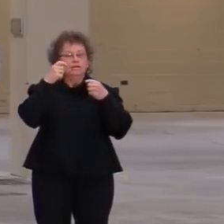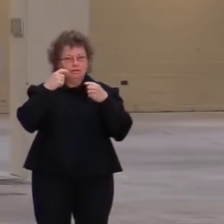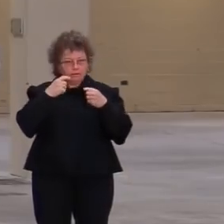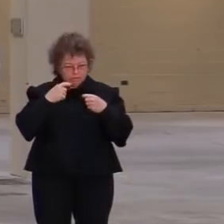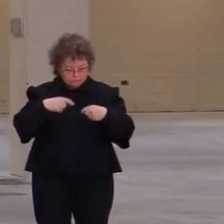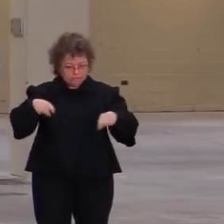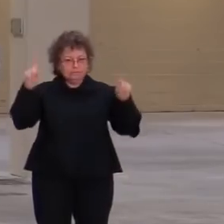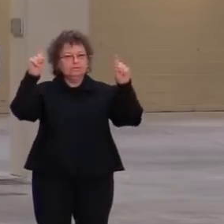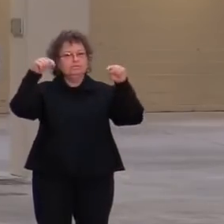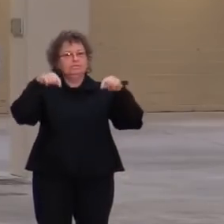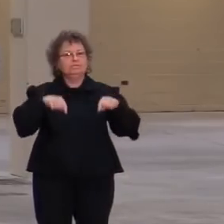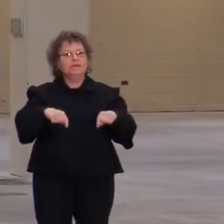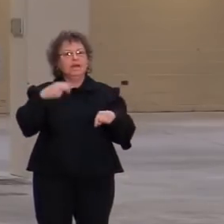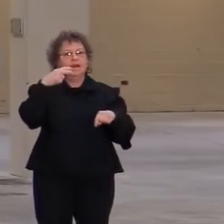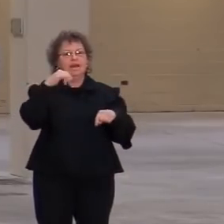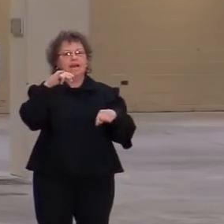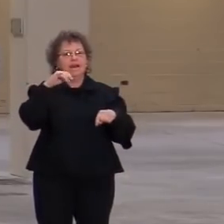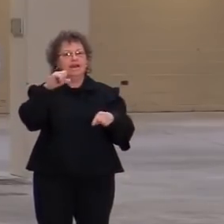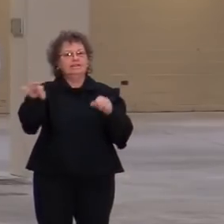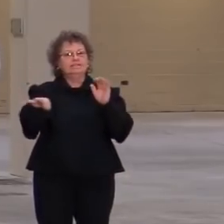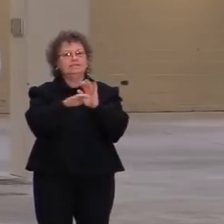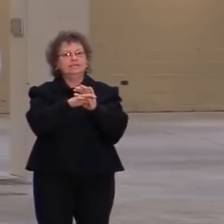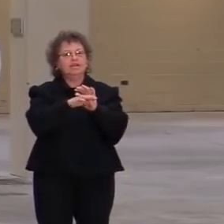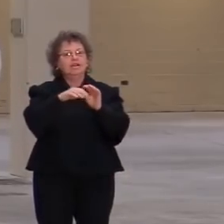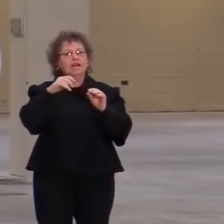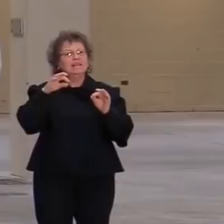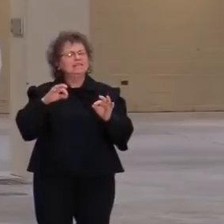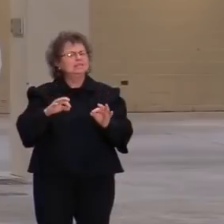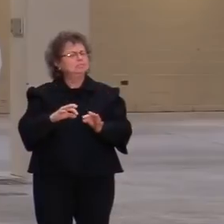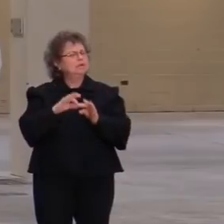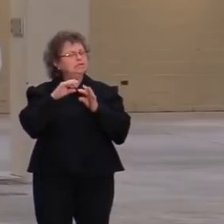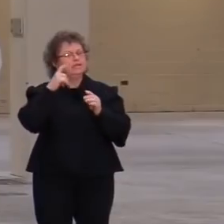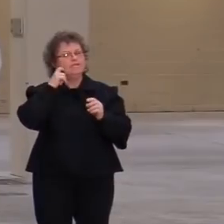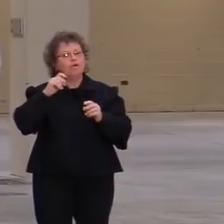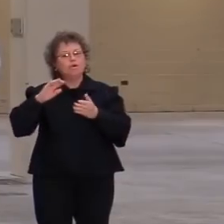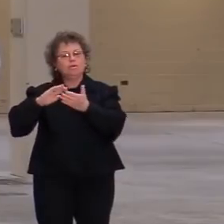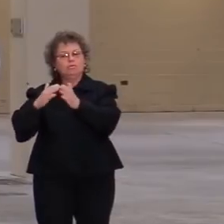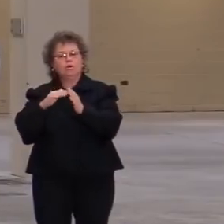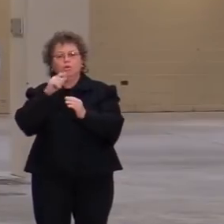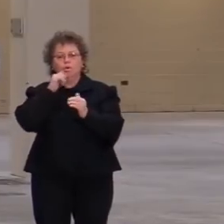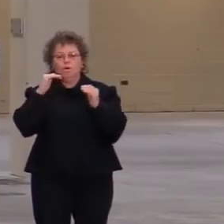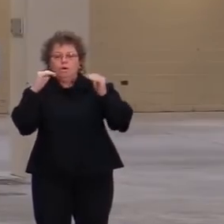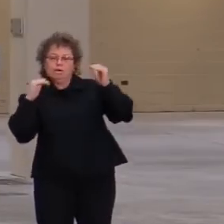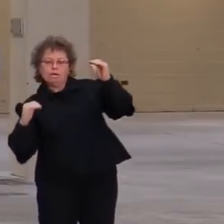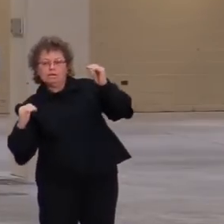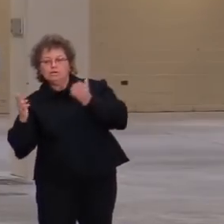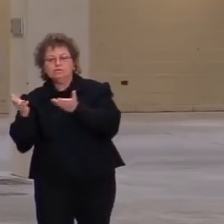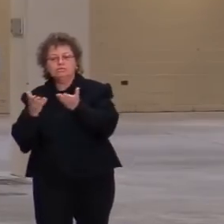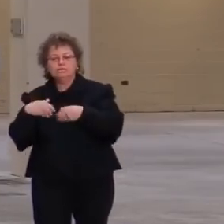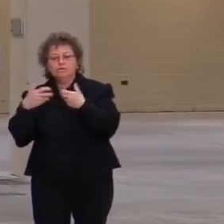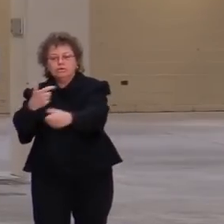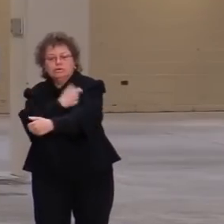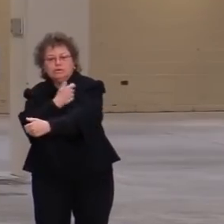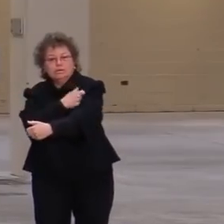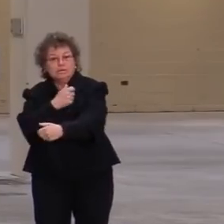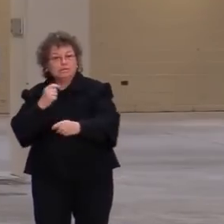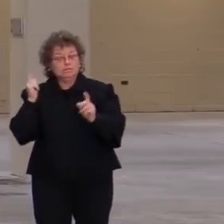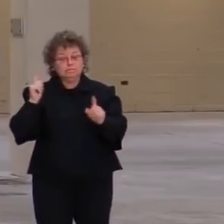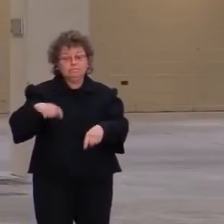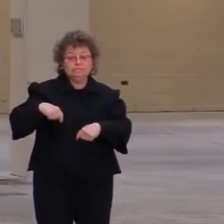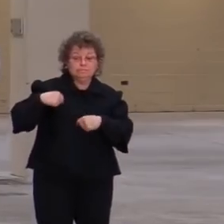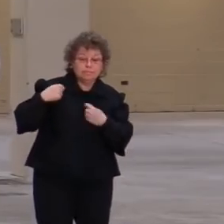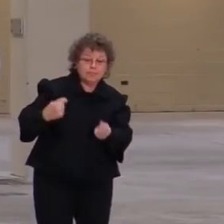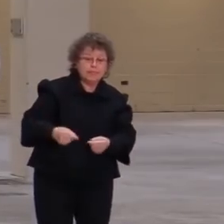could become a reality, especially for underserved communities. Since the onset of the pandemic, Black